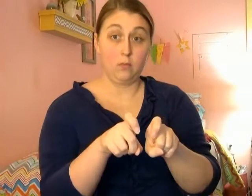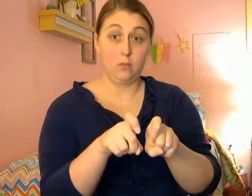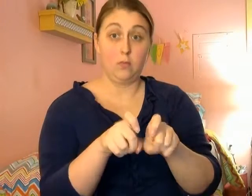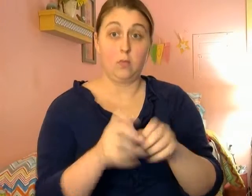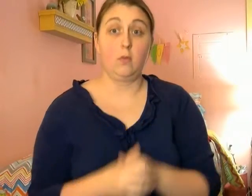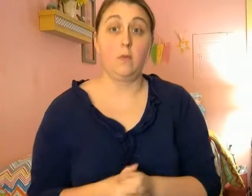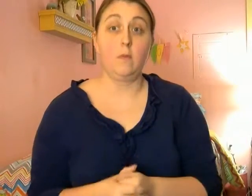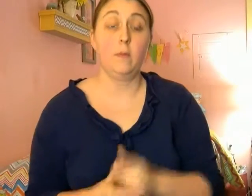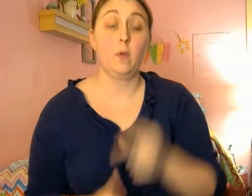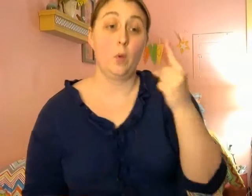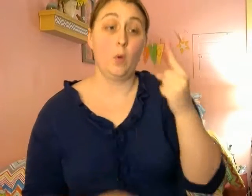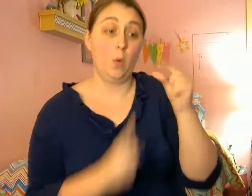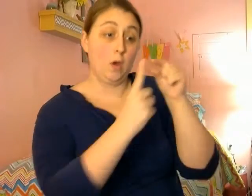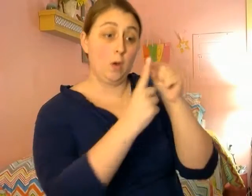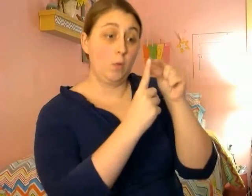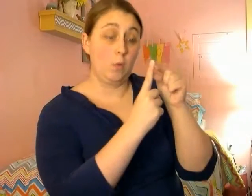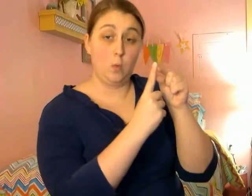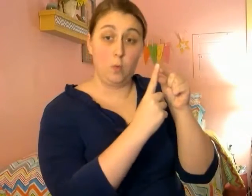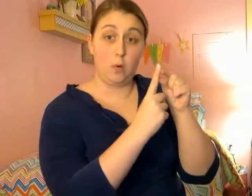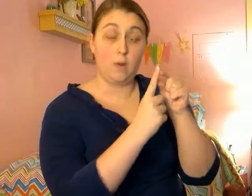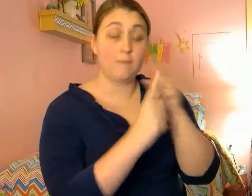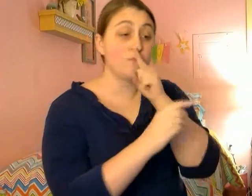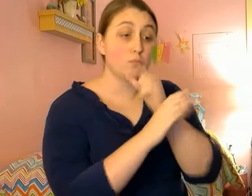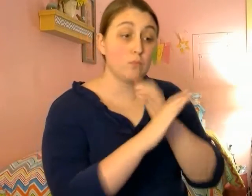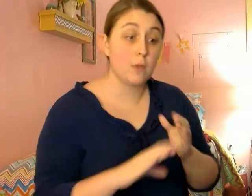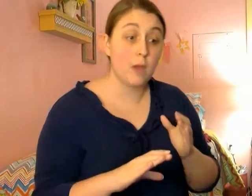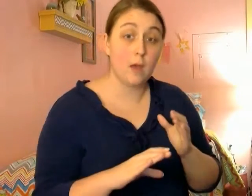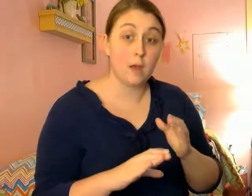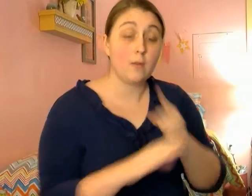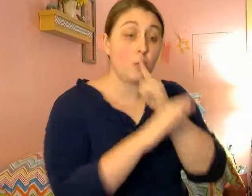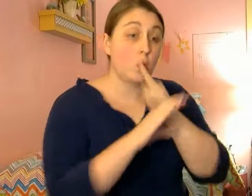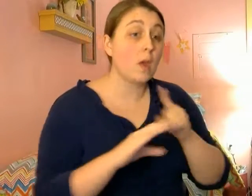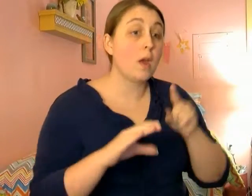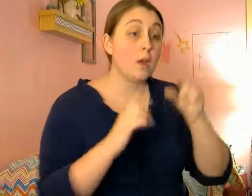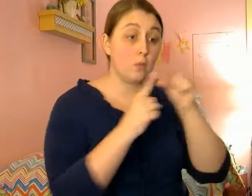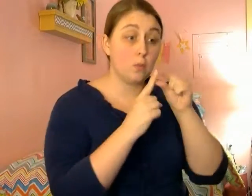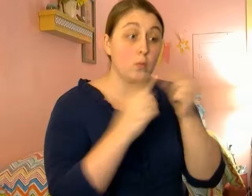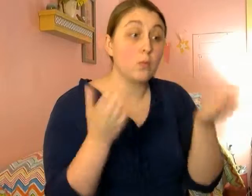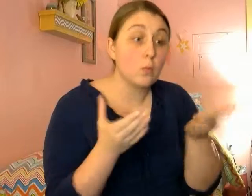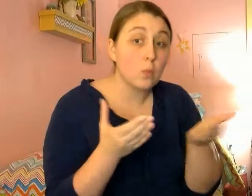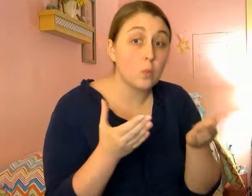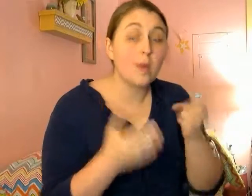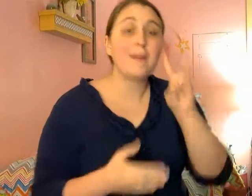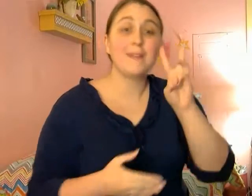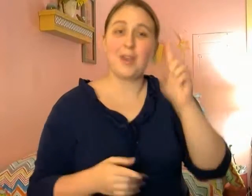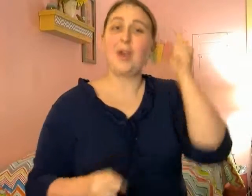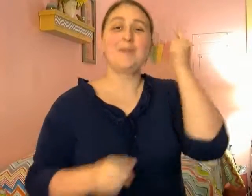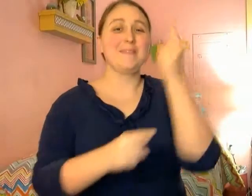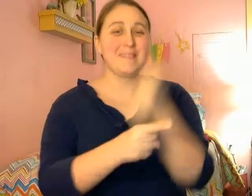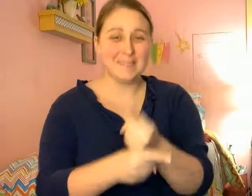There's one letter that's silent. What is the silent letter? W. W,